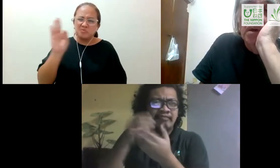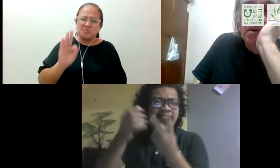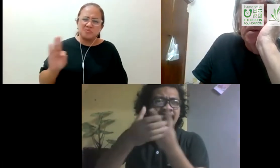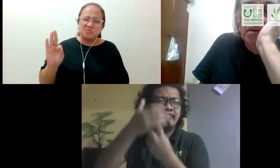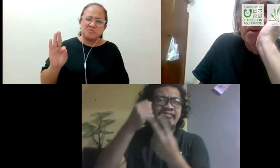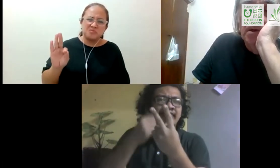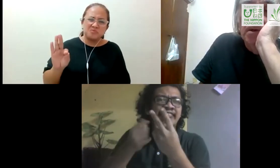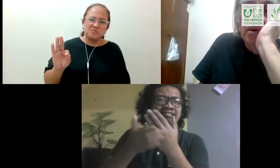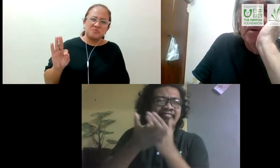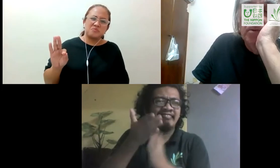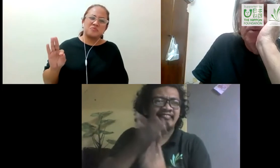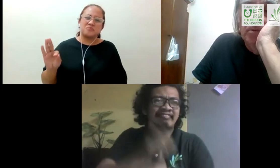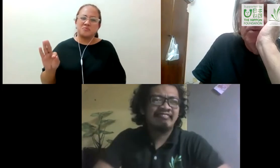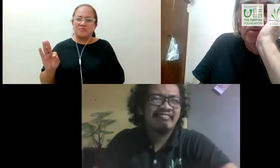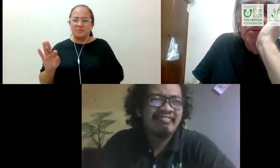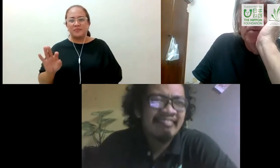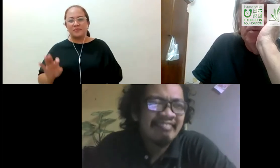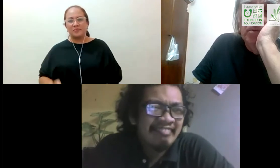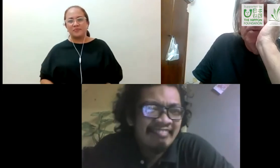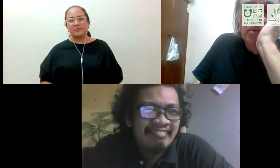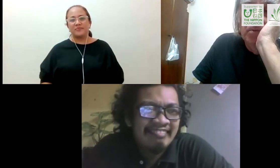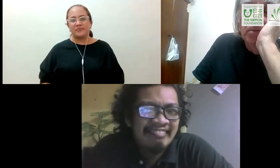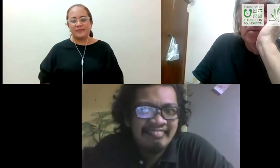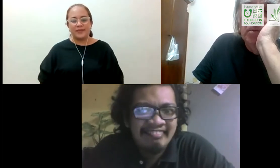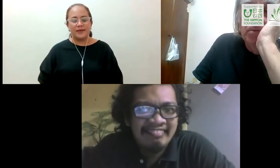If they're both used, they're both